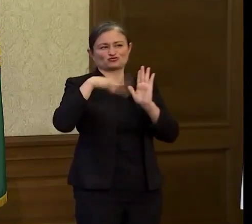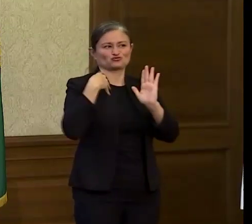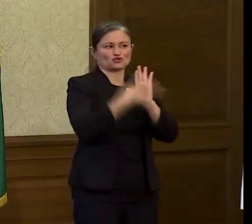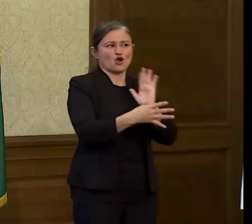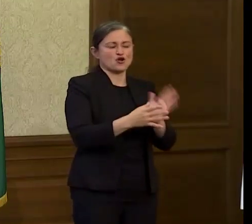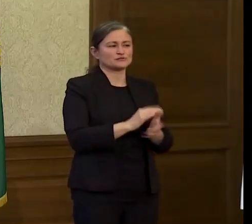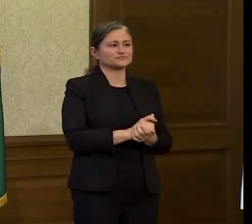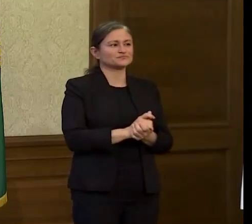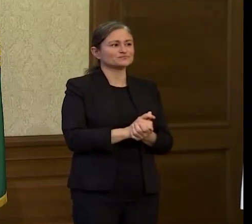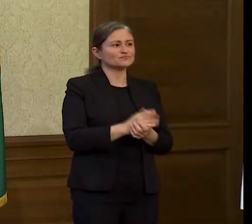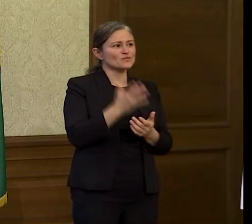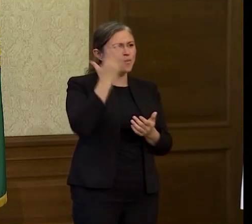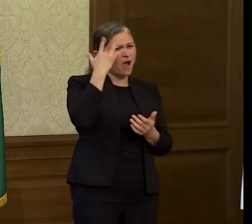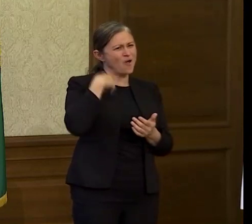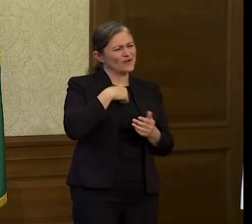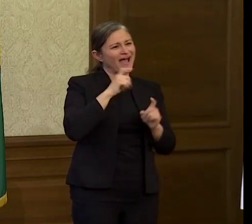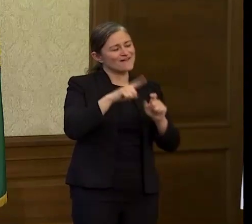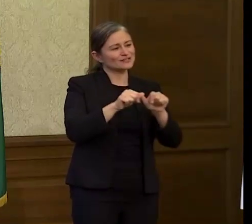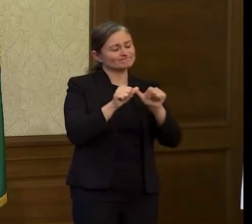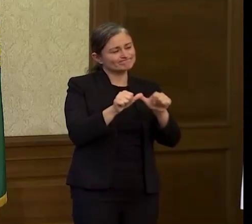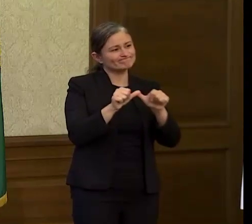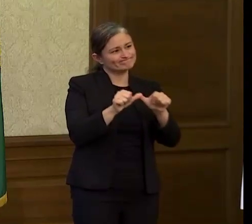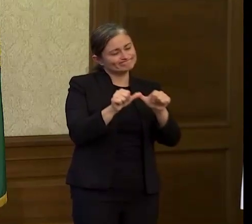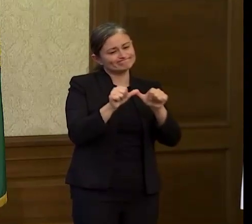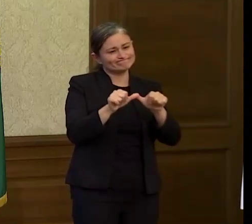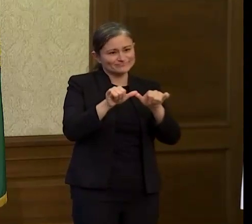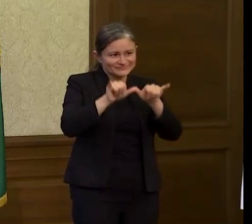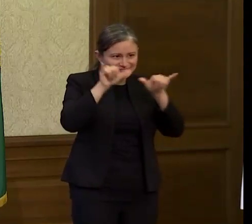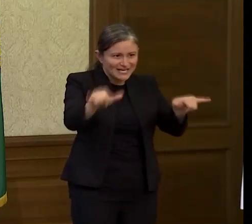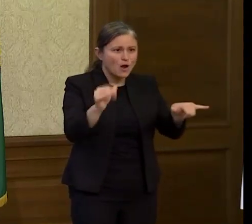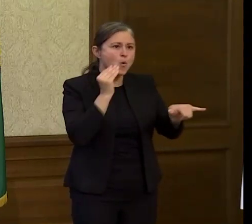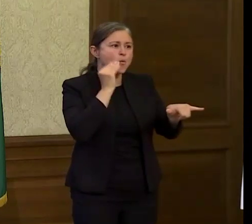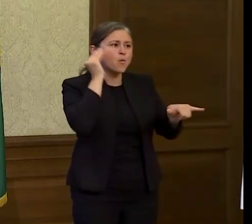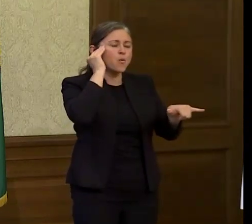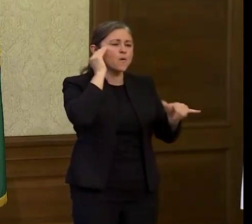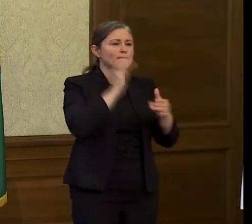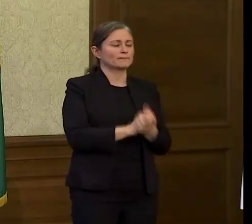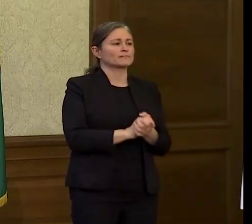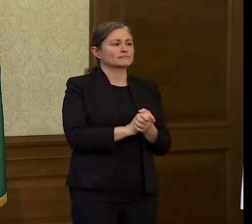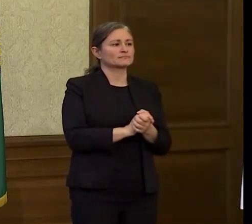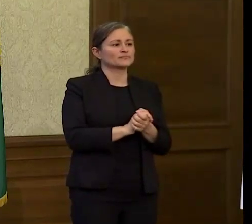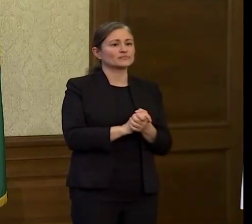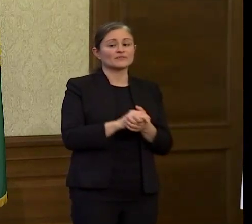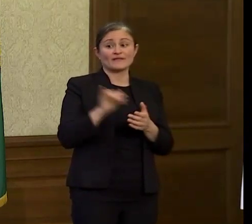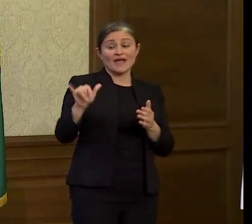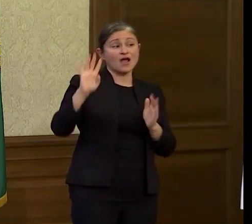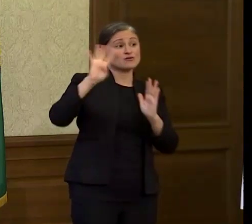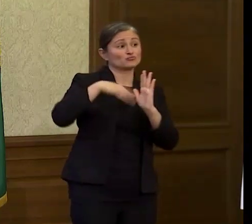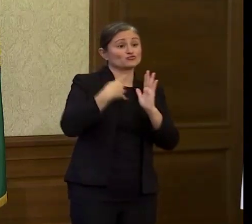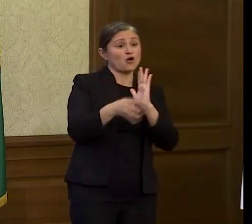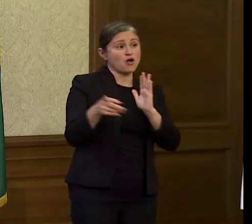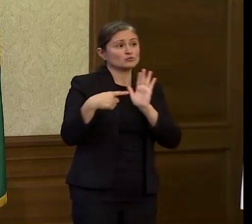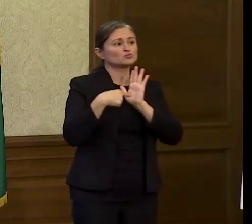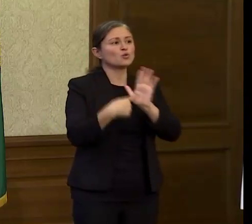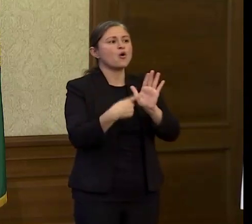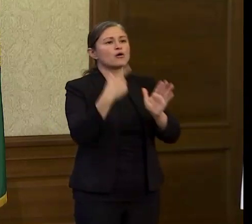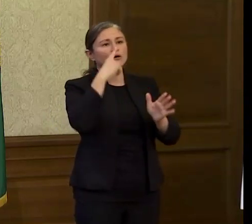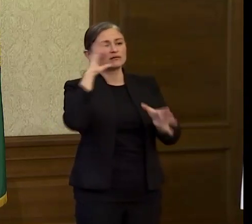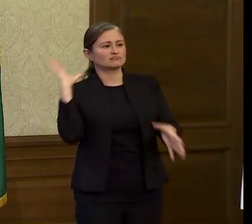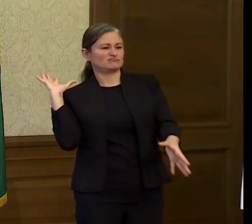going. This chart shows the percentage of tests that have come back positive over the last 2